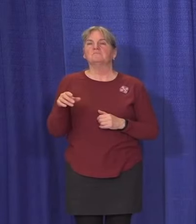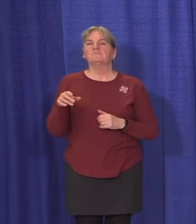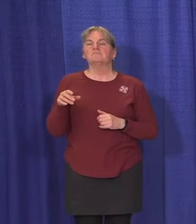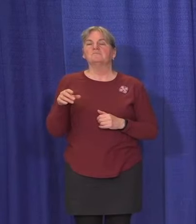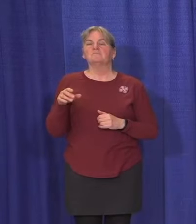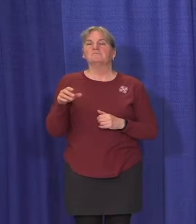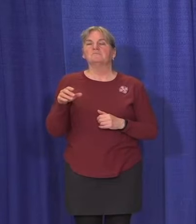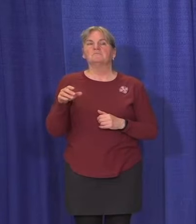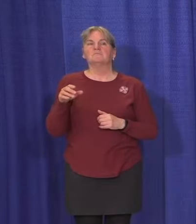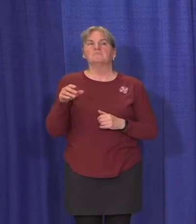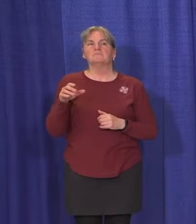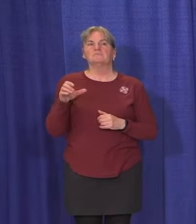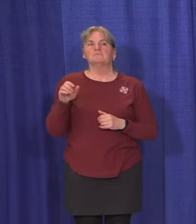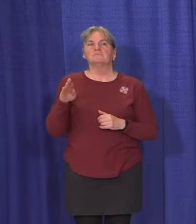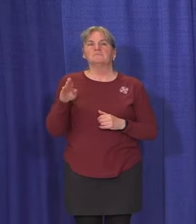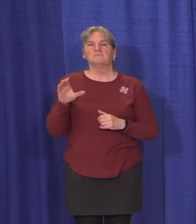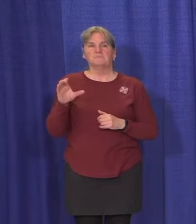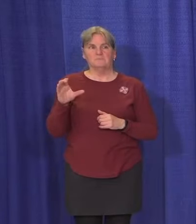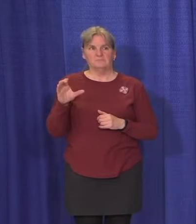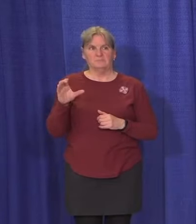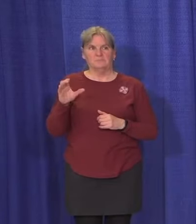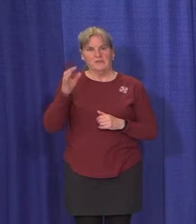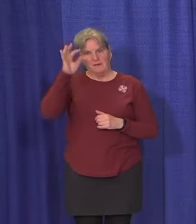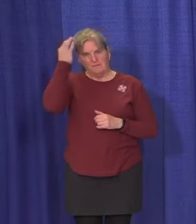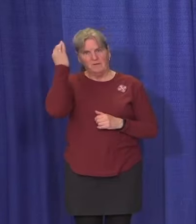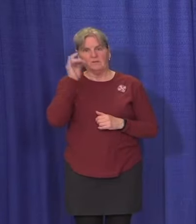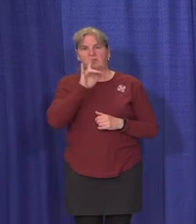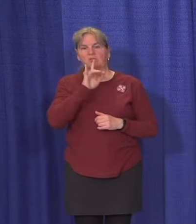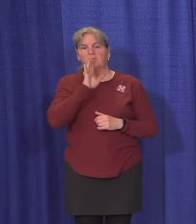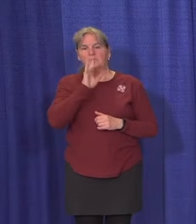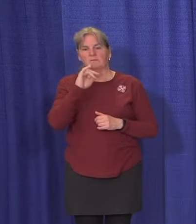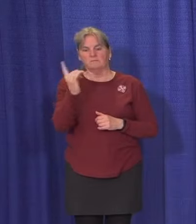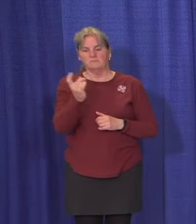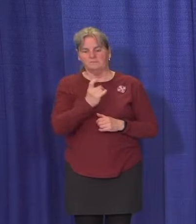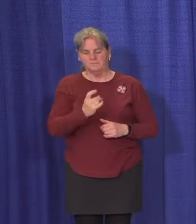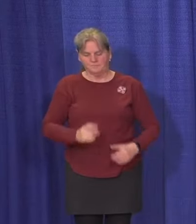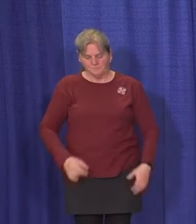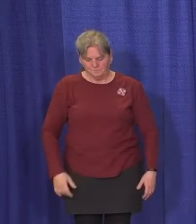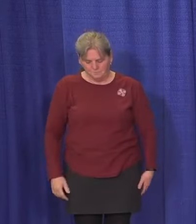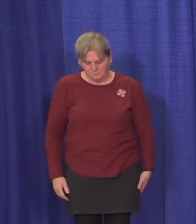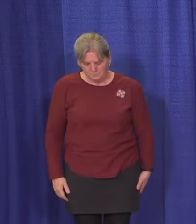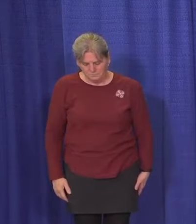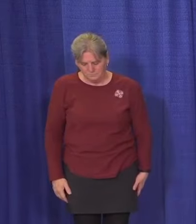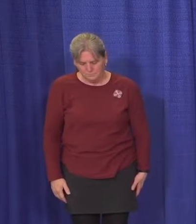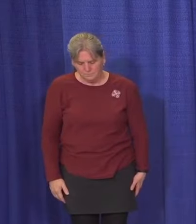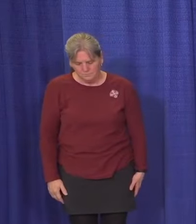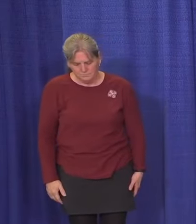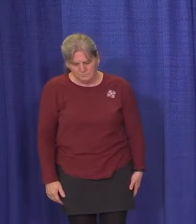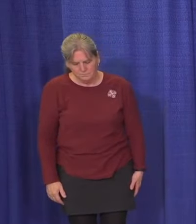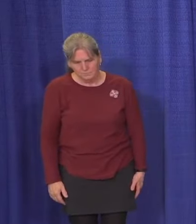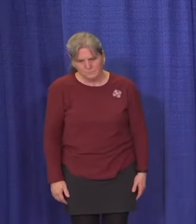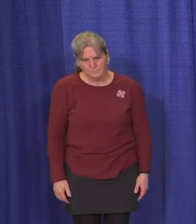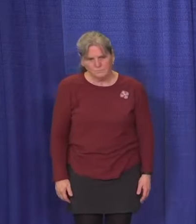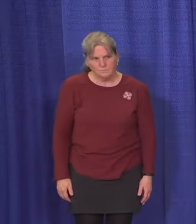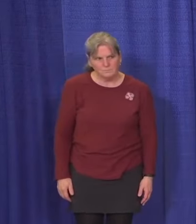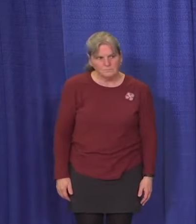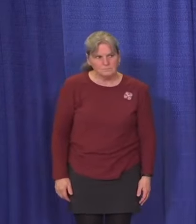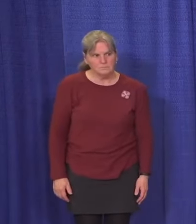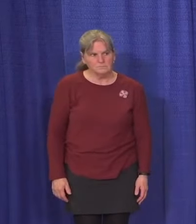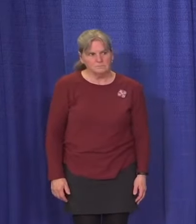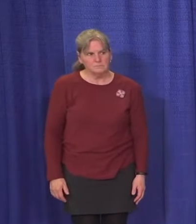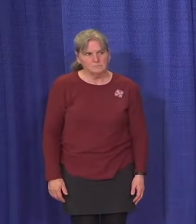Oui, bonjour Madame la Ministre, bonjour Dr. Hanley. Une première question sur la vaccination, est-ce que vous pouvez revenir en français sur le fait, sur cette vaccination des